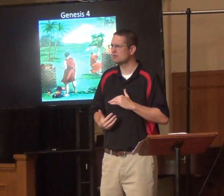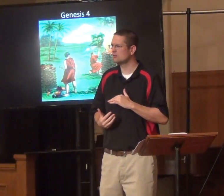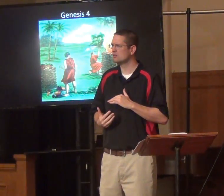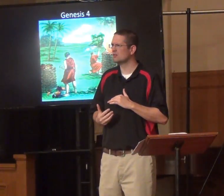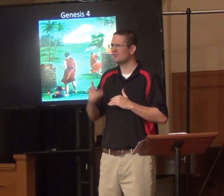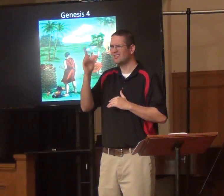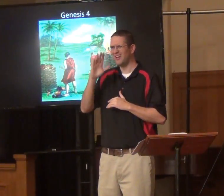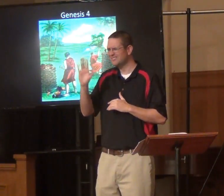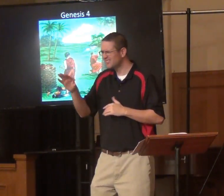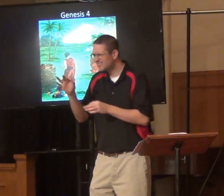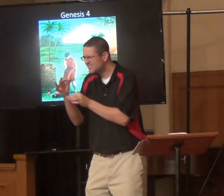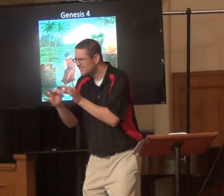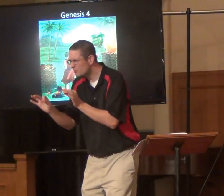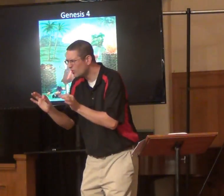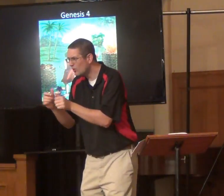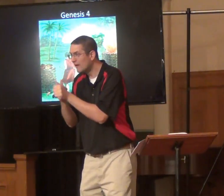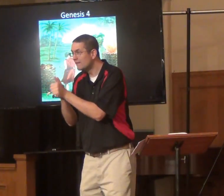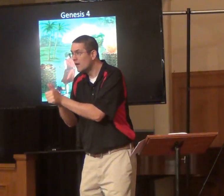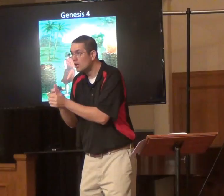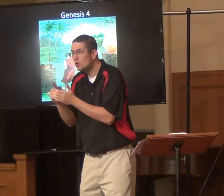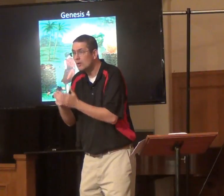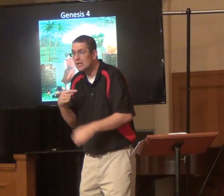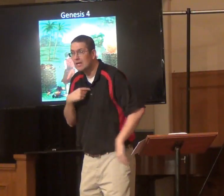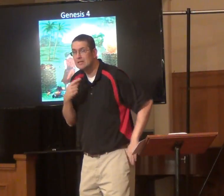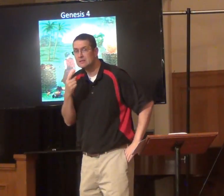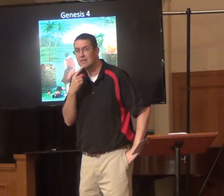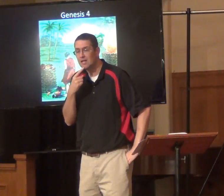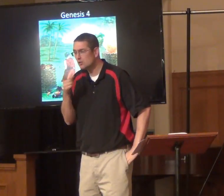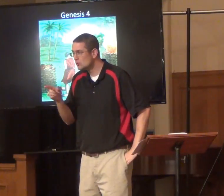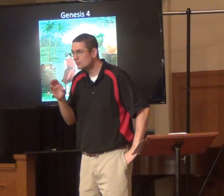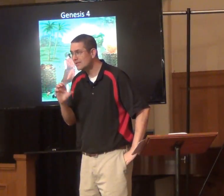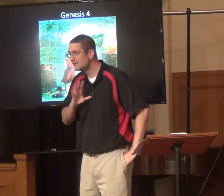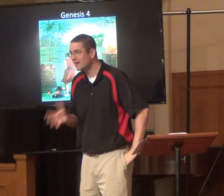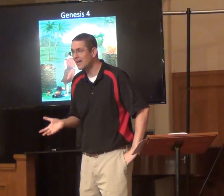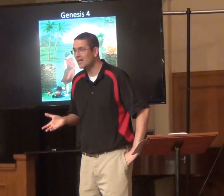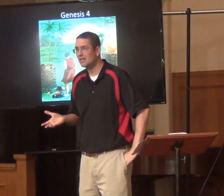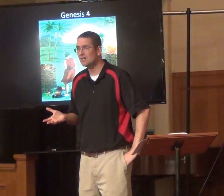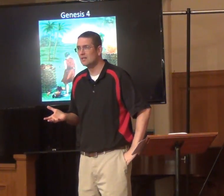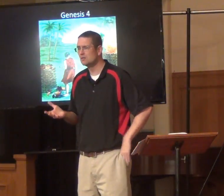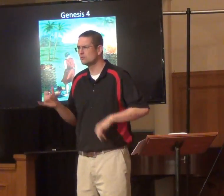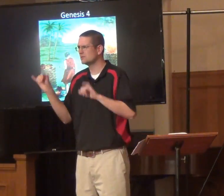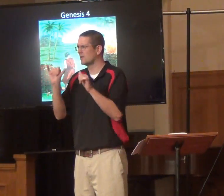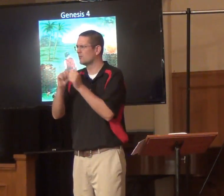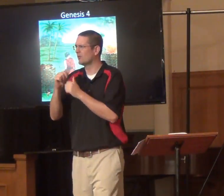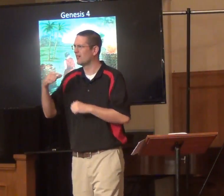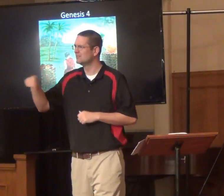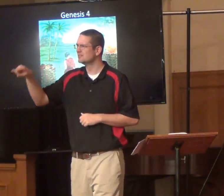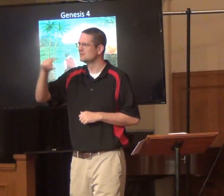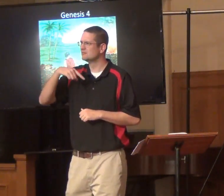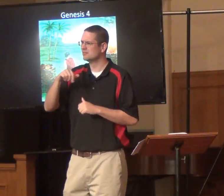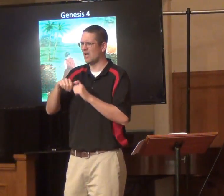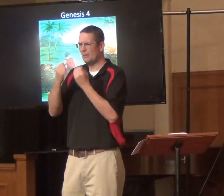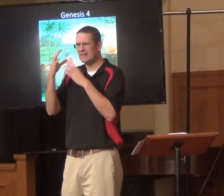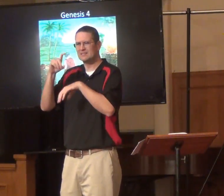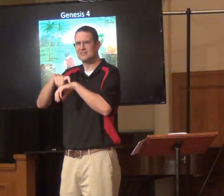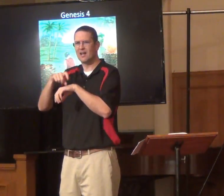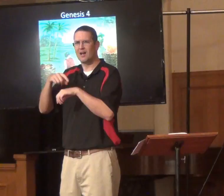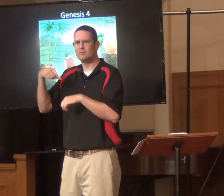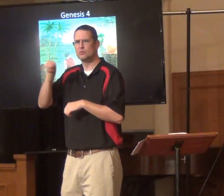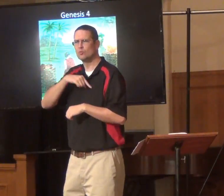angry. And God said, it's so simple, just do what I say and you'll be fine. It's the same way with us. How